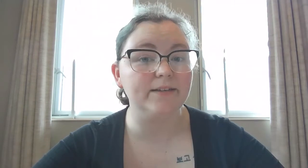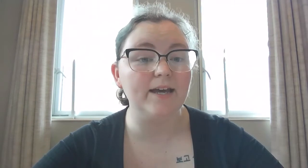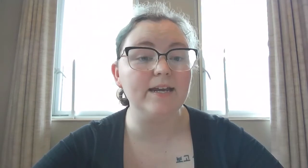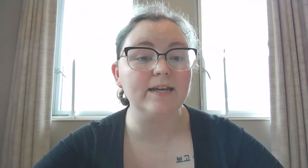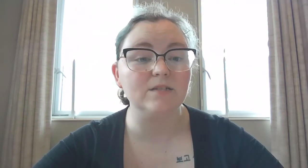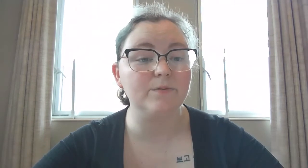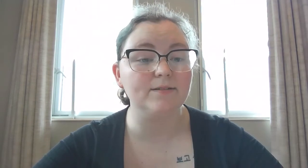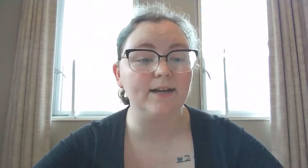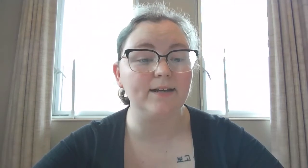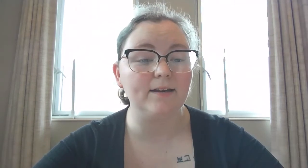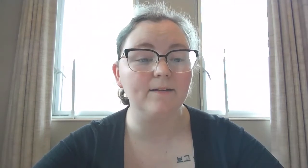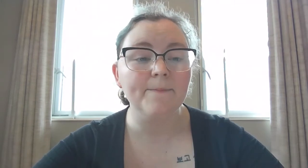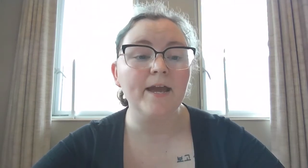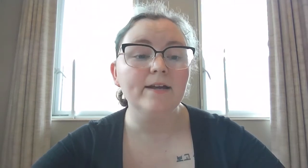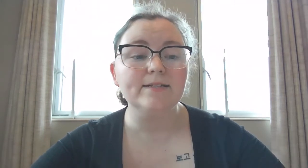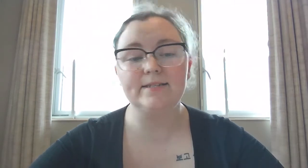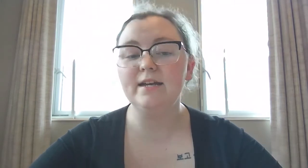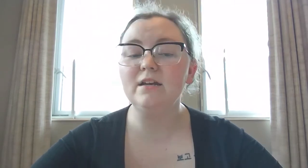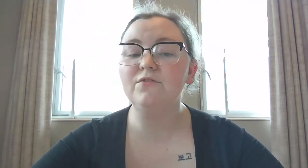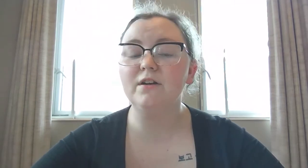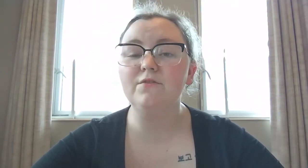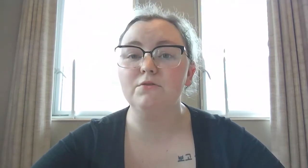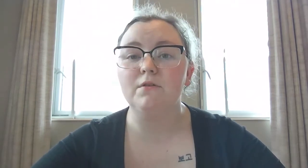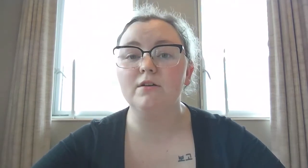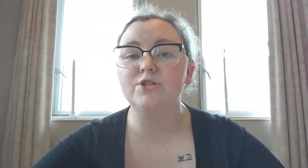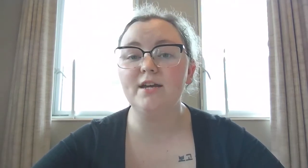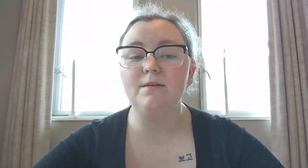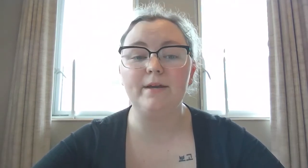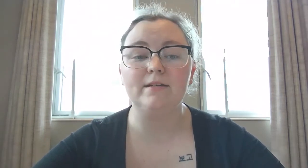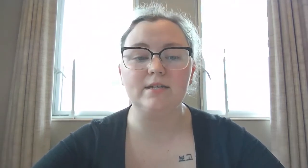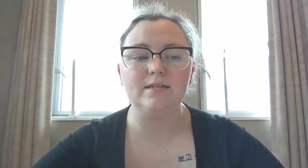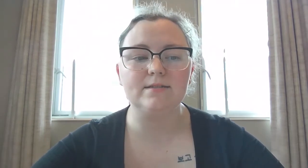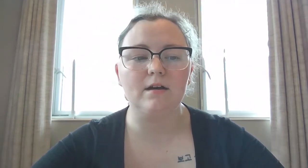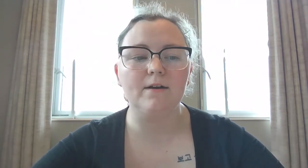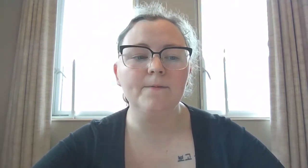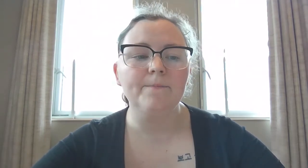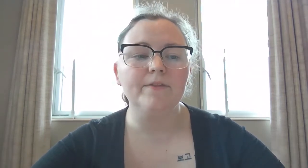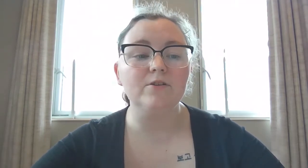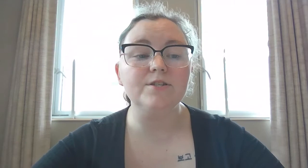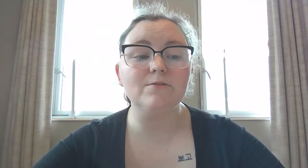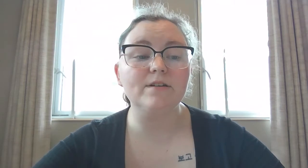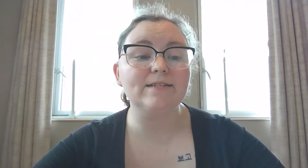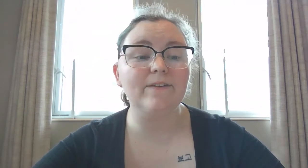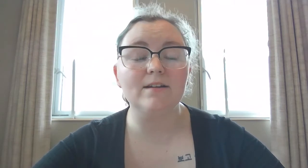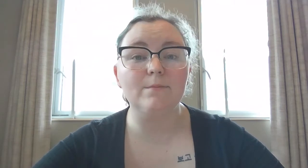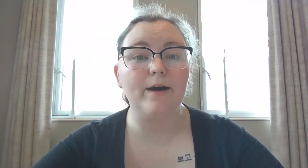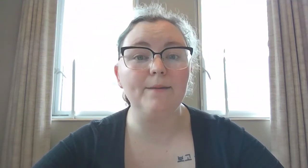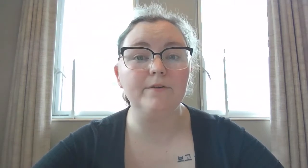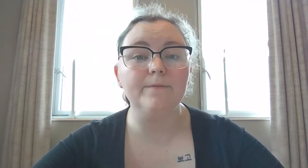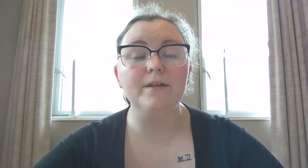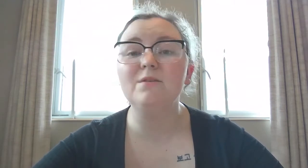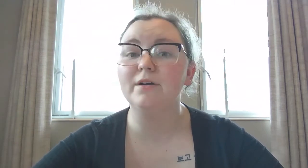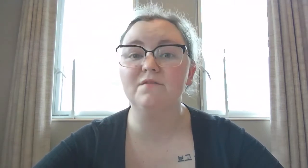is presiding. Standing in front of you are Jacob and Esau. Their story is found in the Bible, in the book of